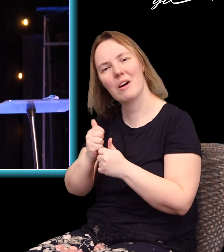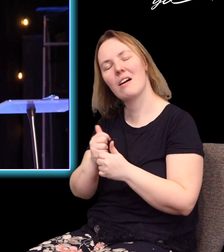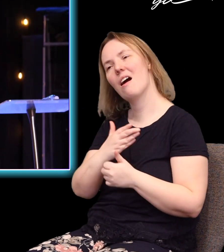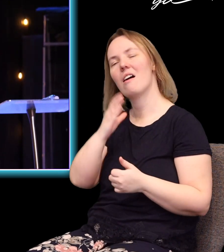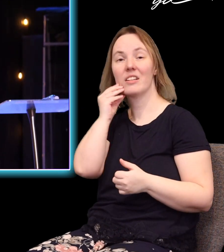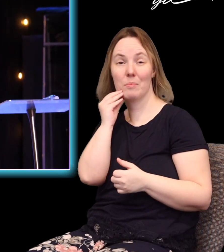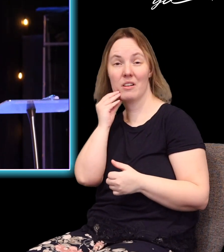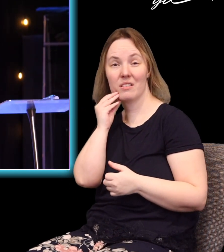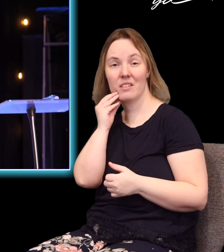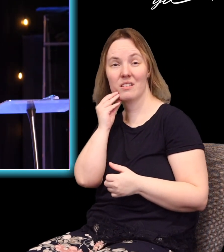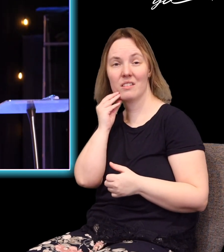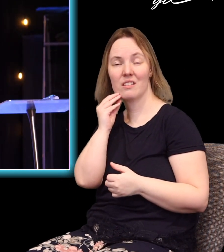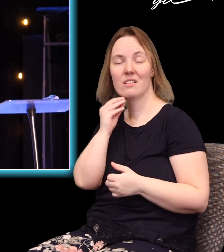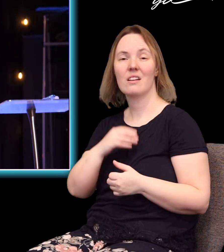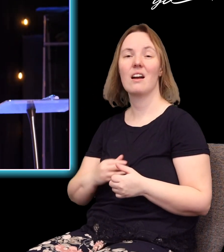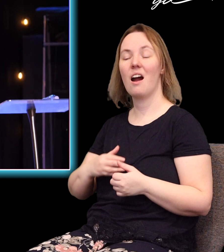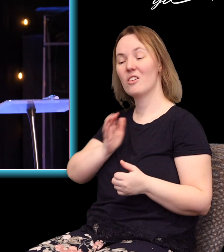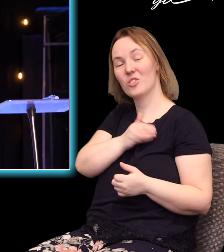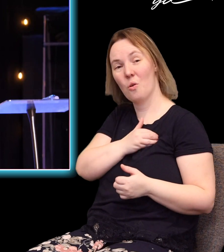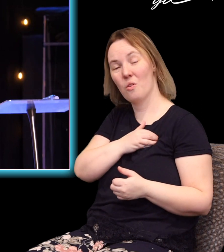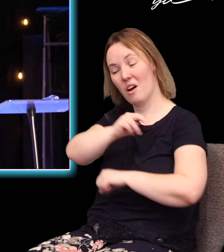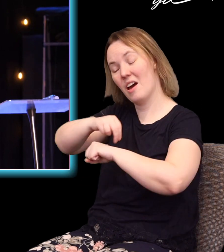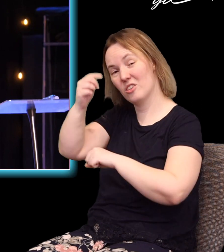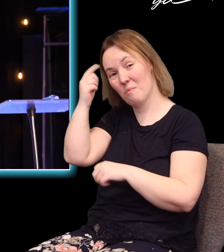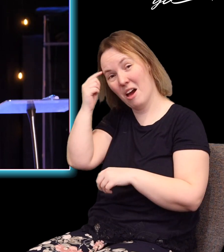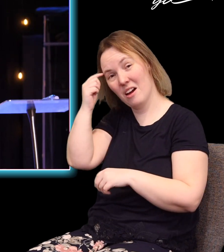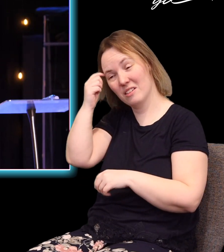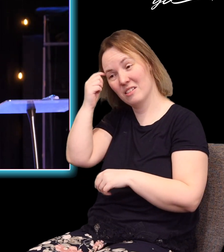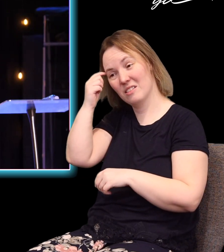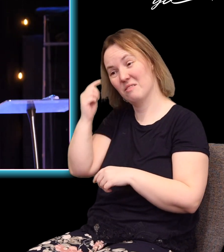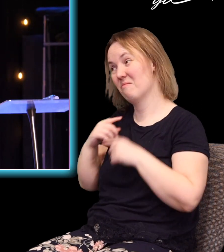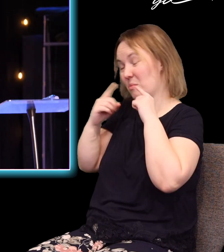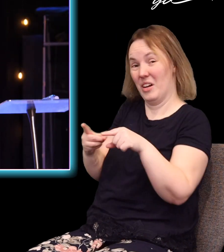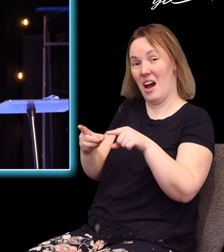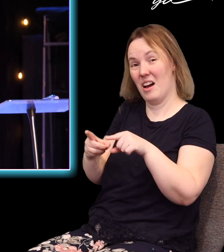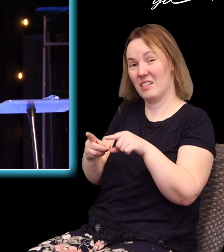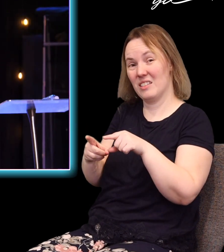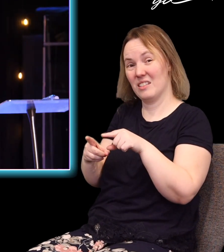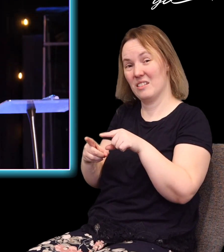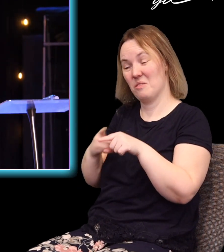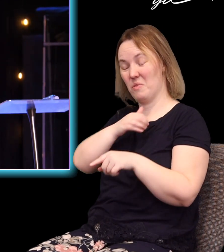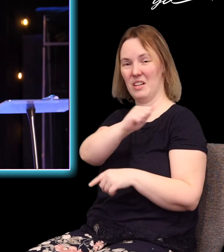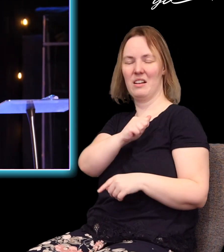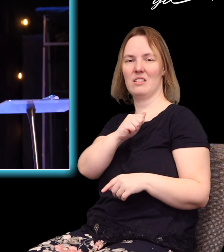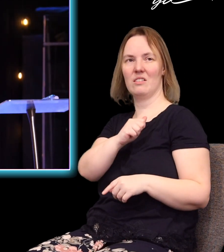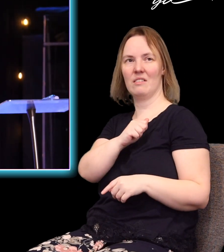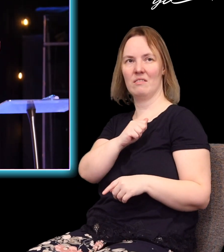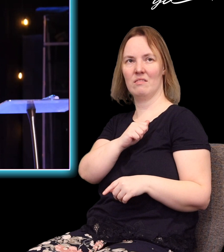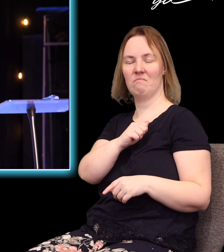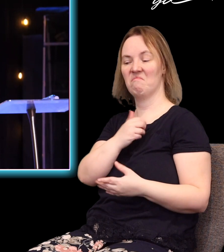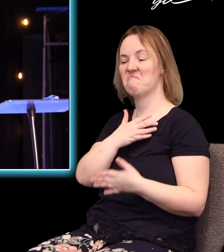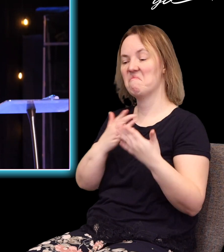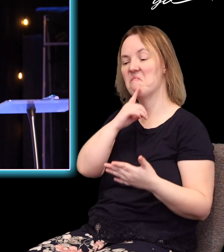truth, you know, our soul or our natural mind, our natural brain kind of reacts, whether we verbalize it or not, but with an attitude of, well,